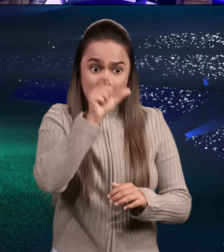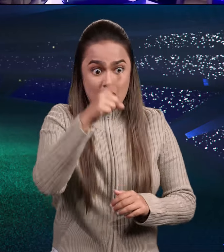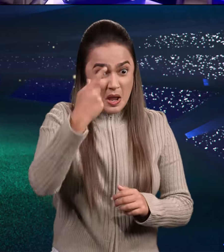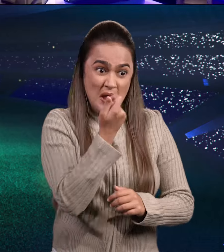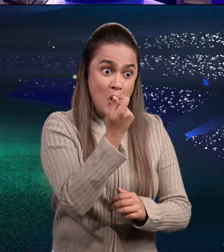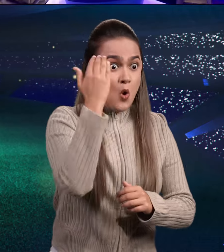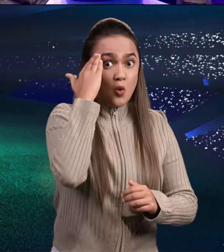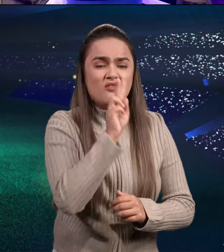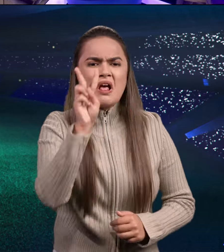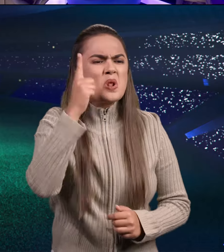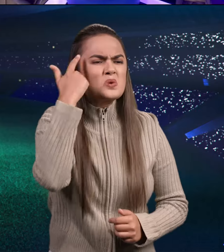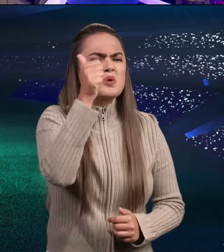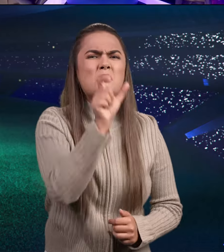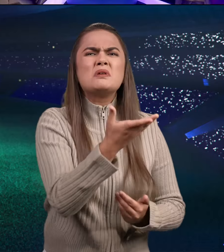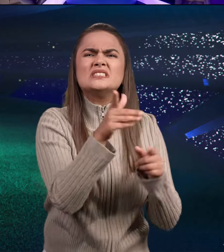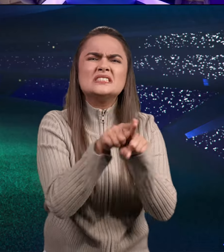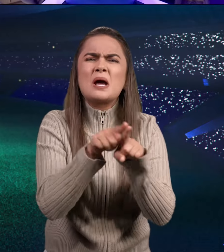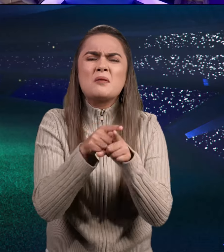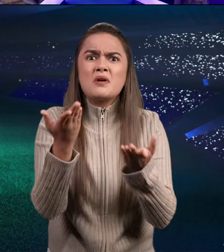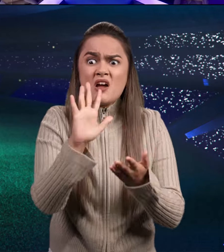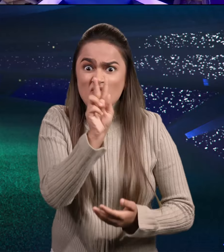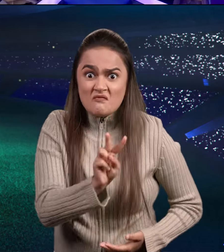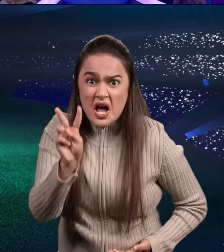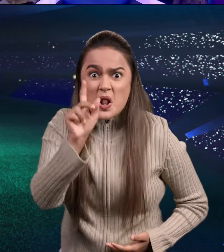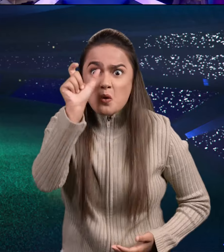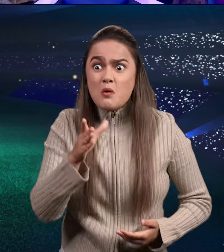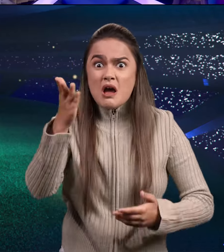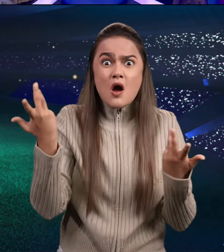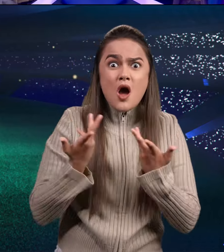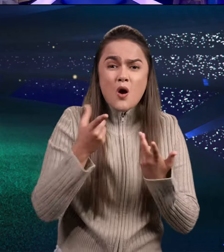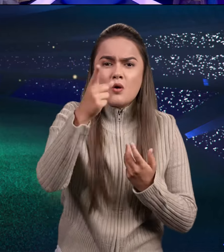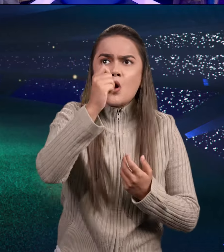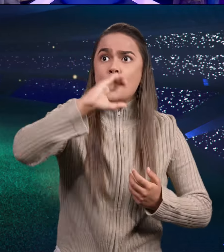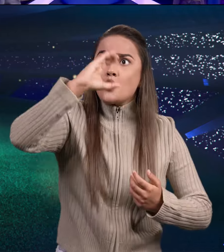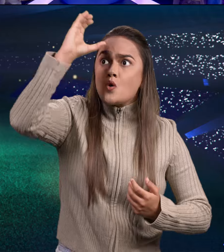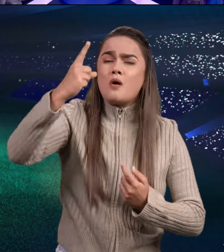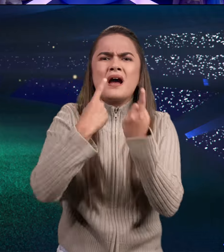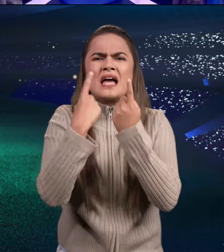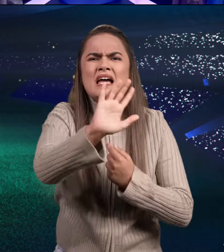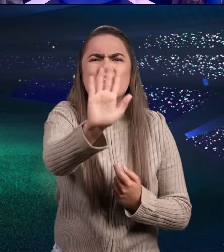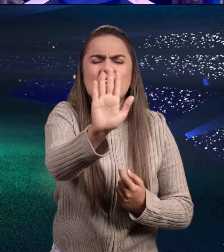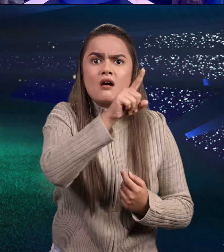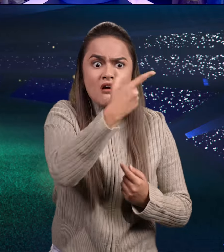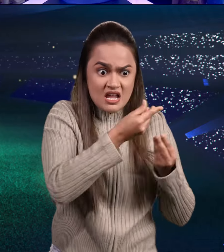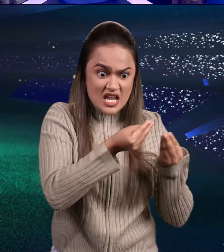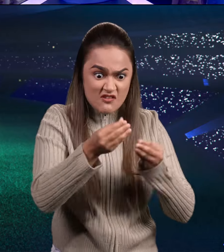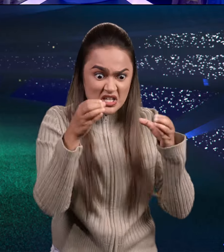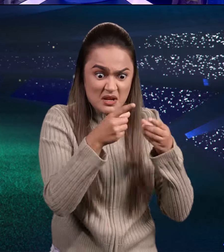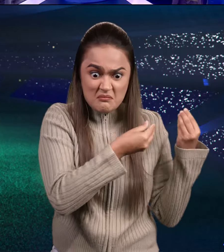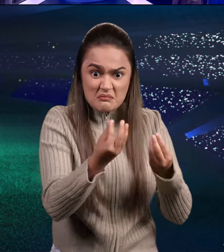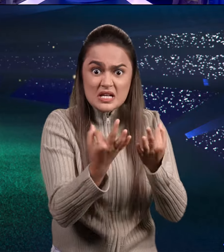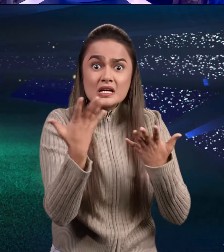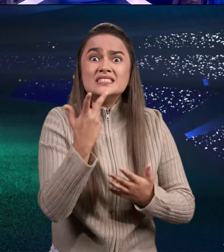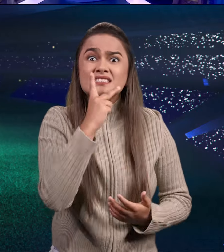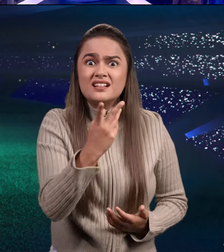The cynic knows the price of everything and the value of nothing. is the value addition, boss. Don't in 1 crore. You can see